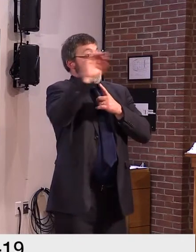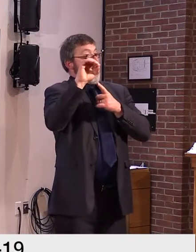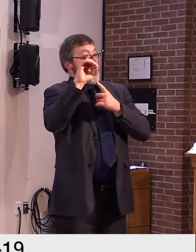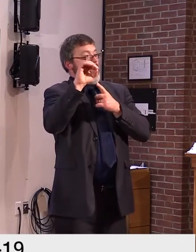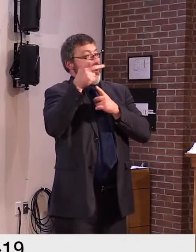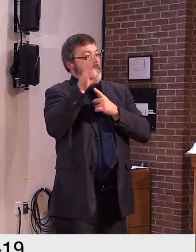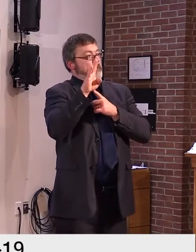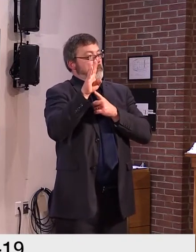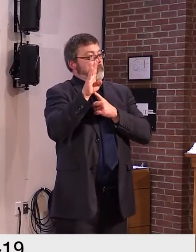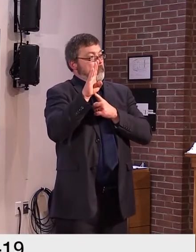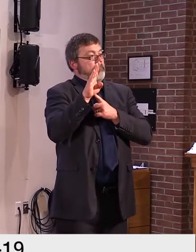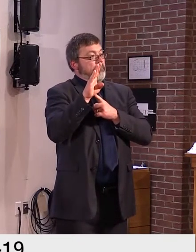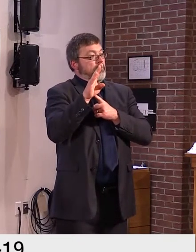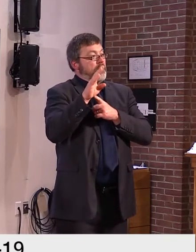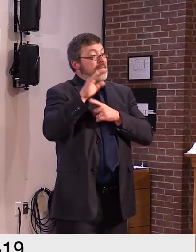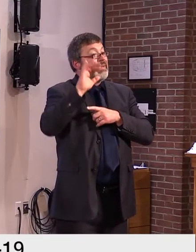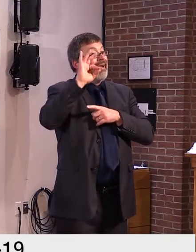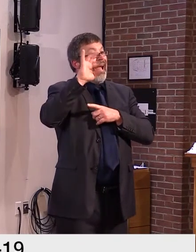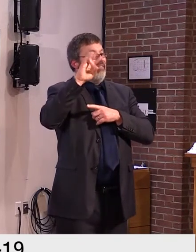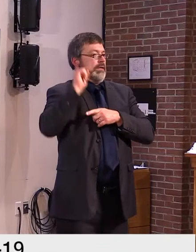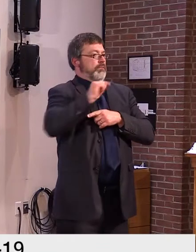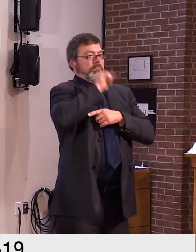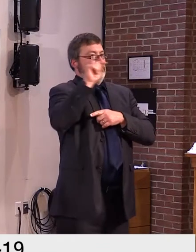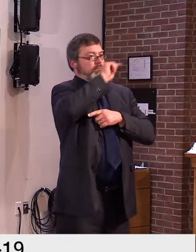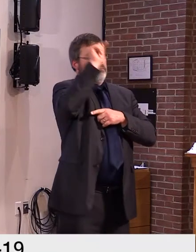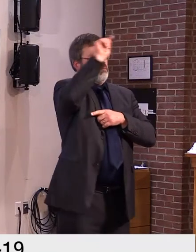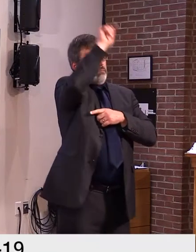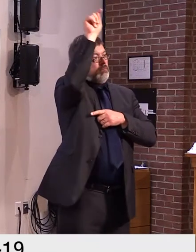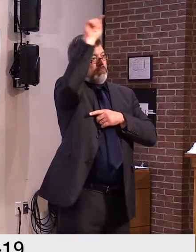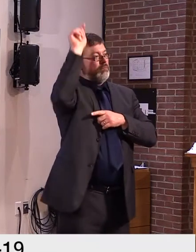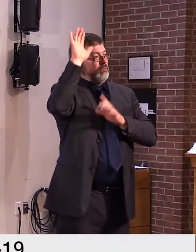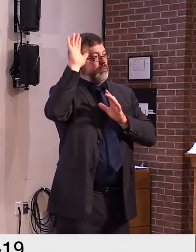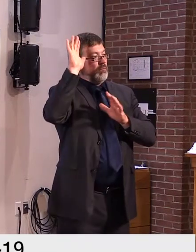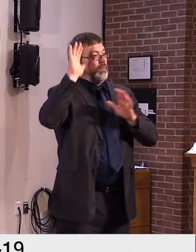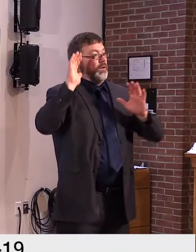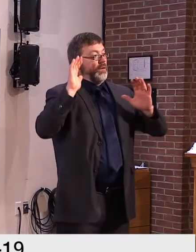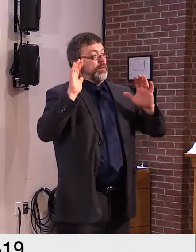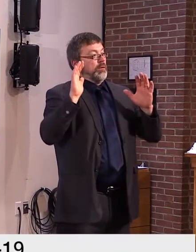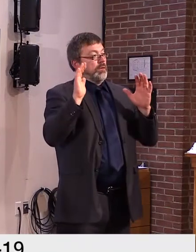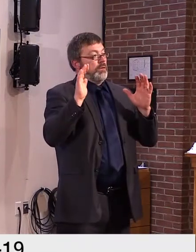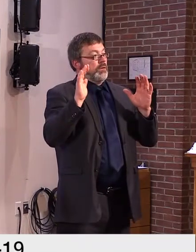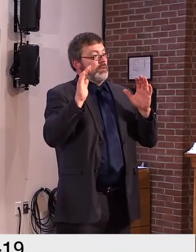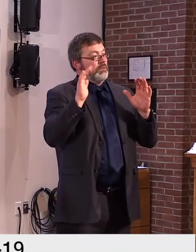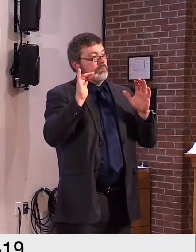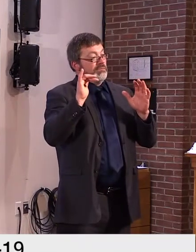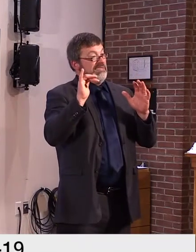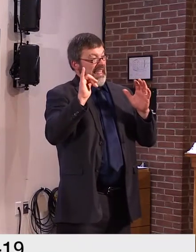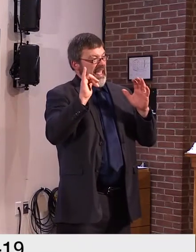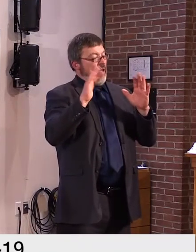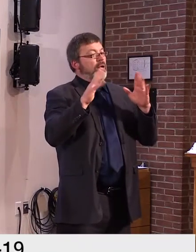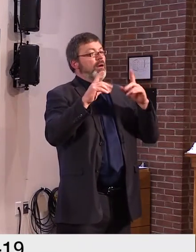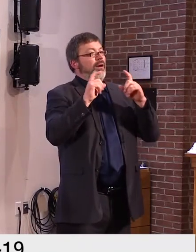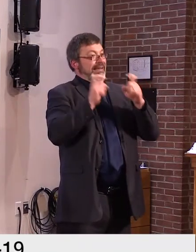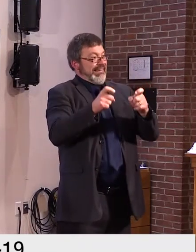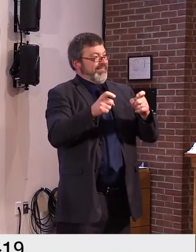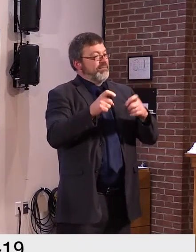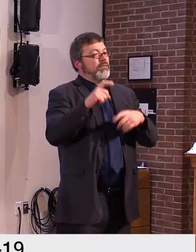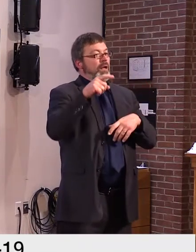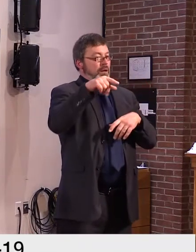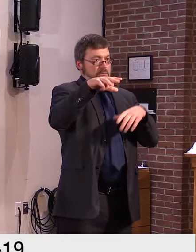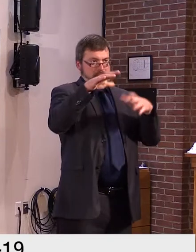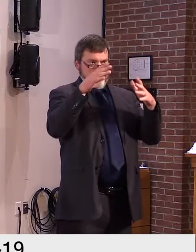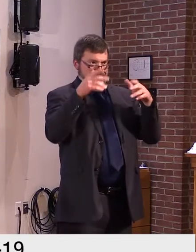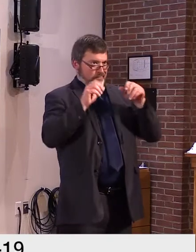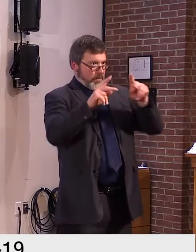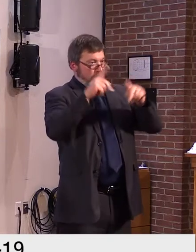serving approximately 5,600 children. Our bogey was, our revised bogey was 6,000, so we're almost